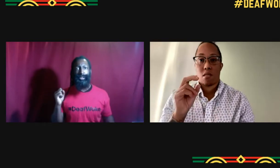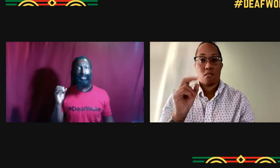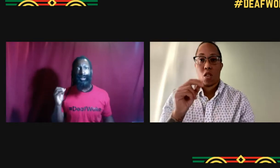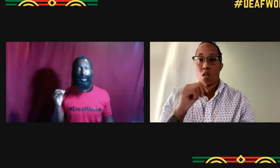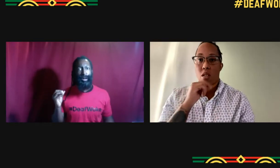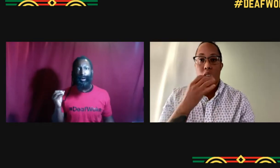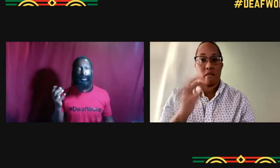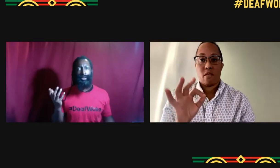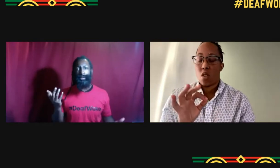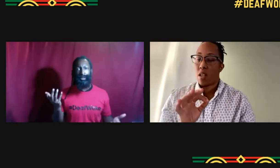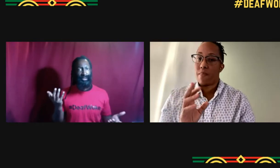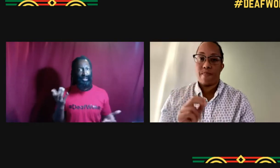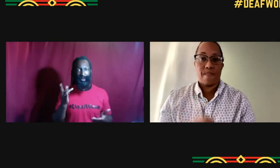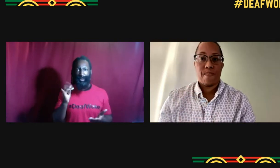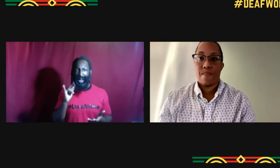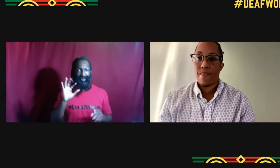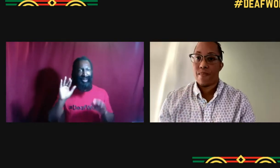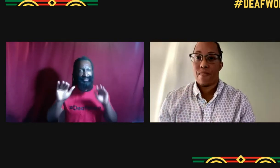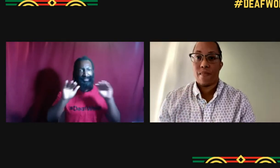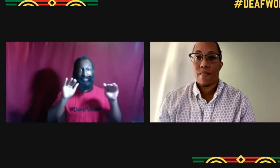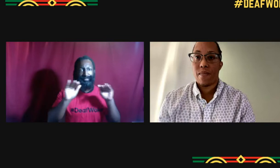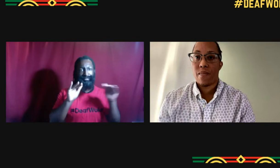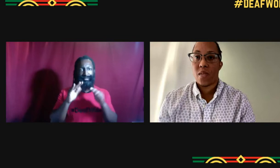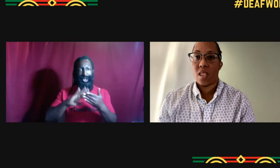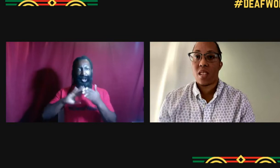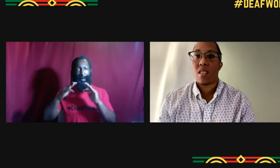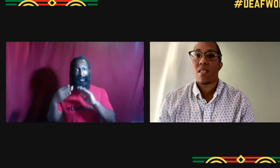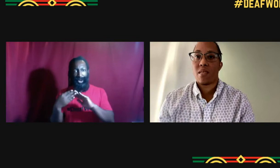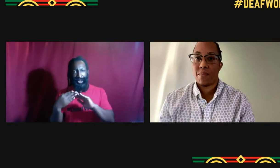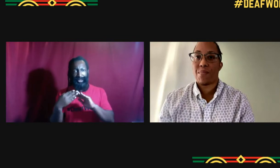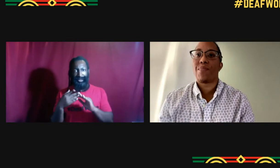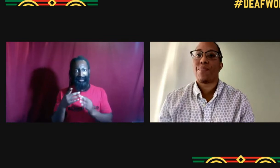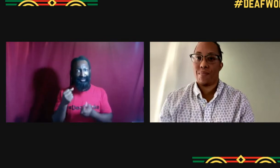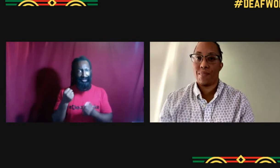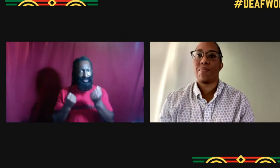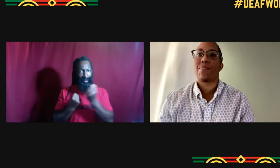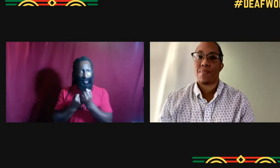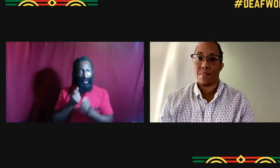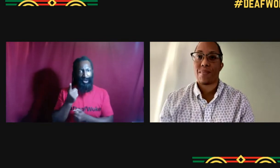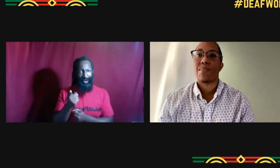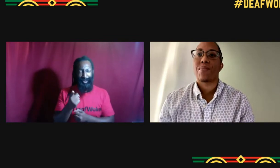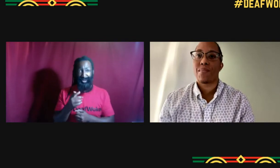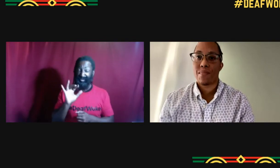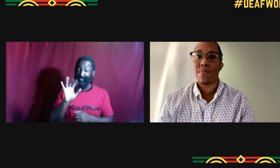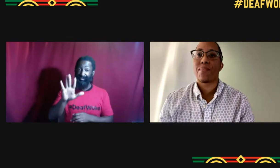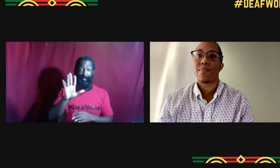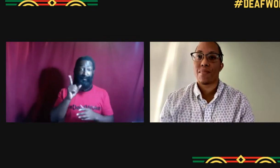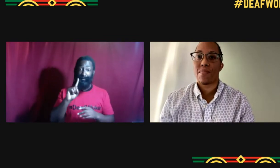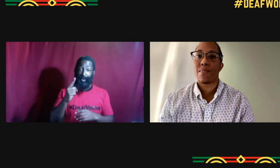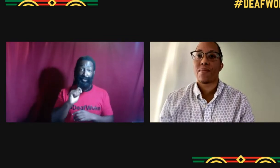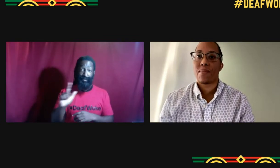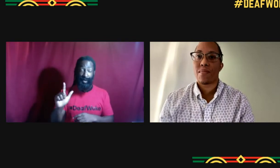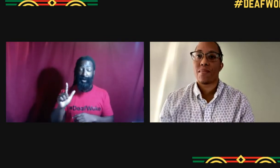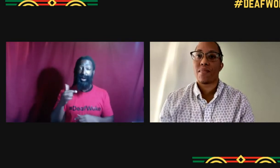But right, it's not free. No, it's not free. You know, you had to fundraise and reach out to the community.